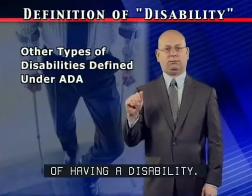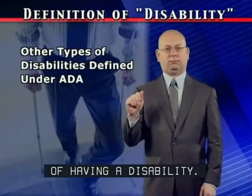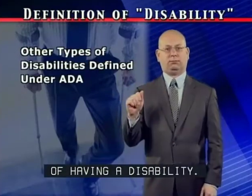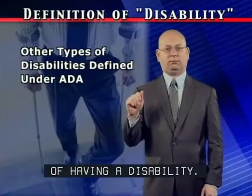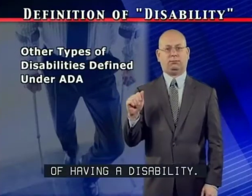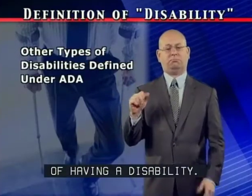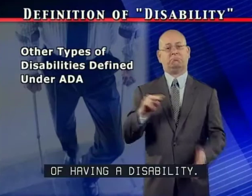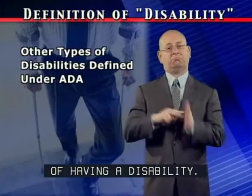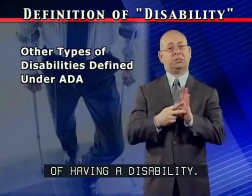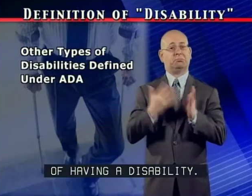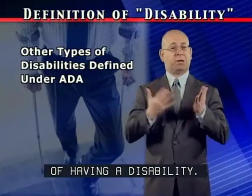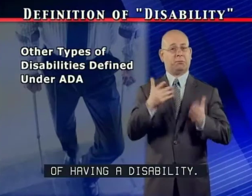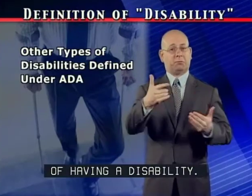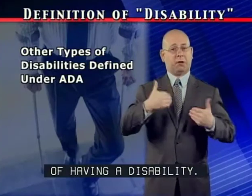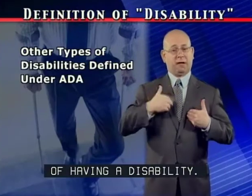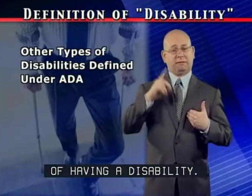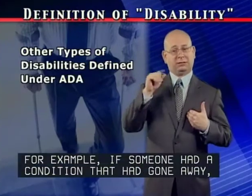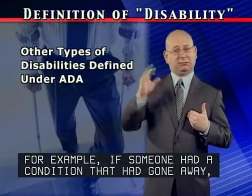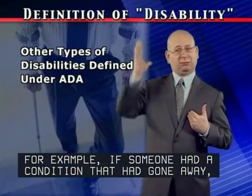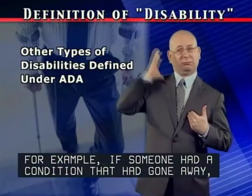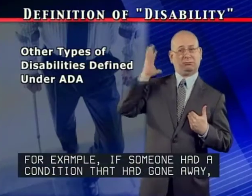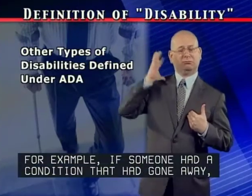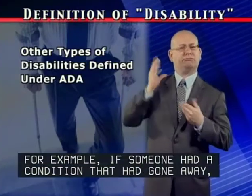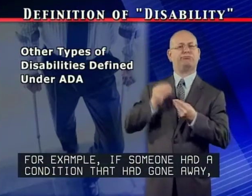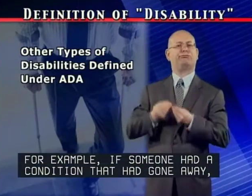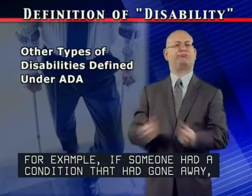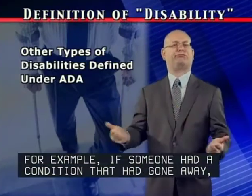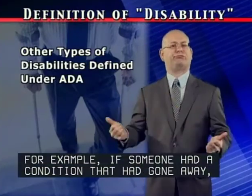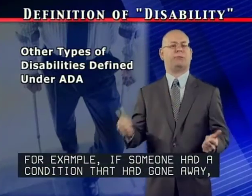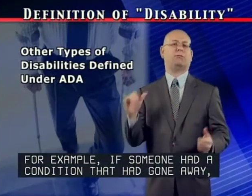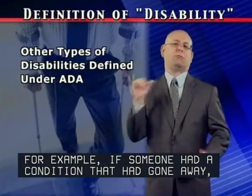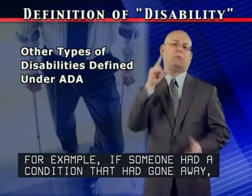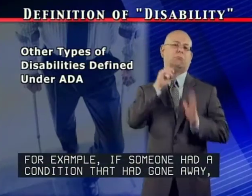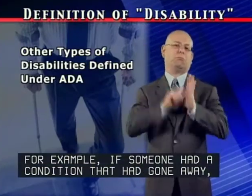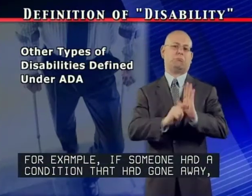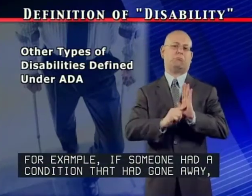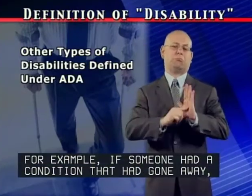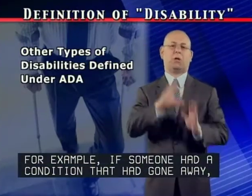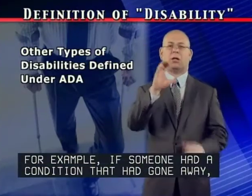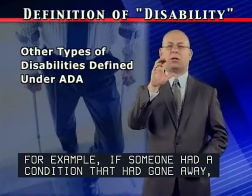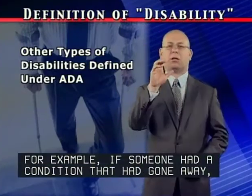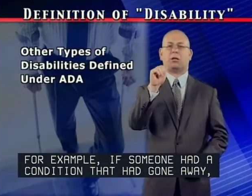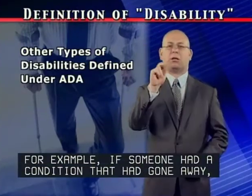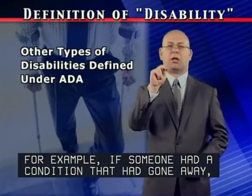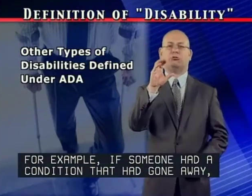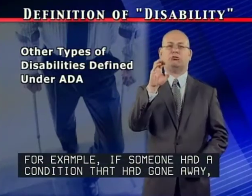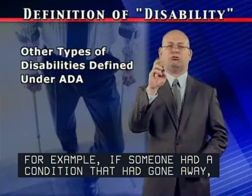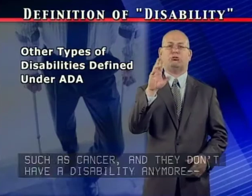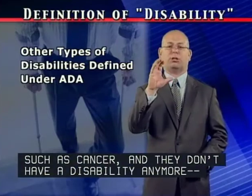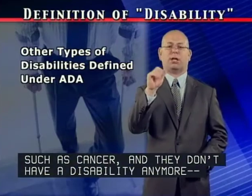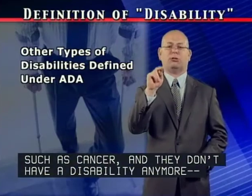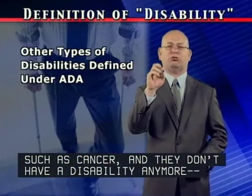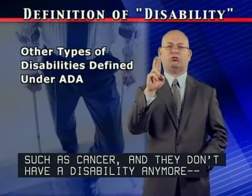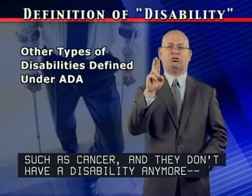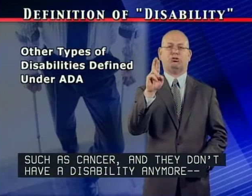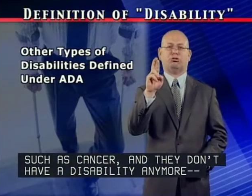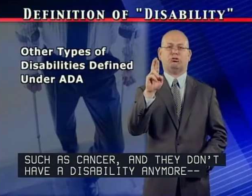a disability. For example, if someone had a condition that had gone away, such as